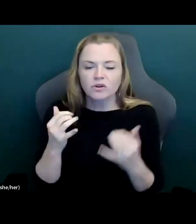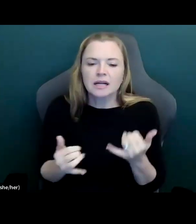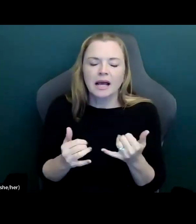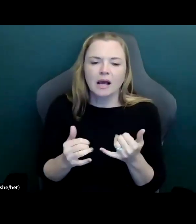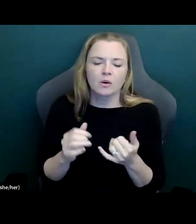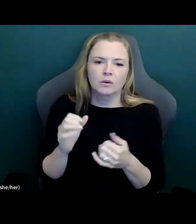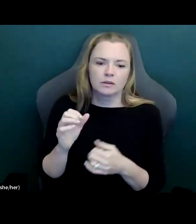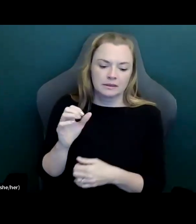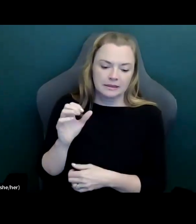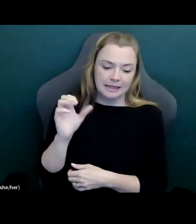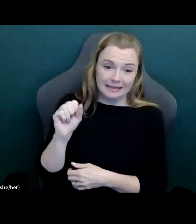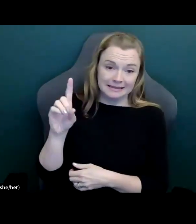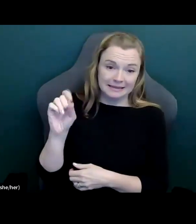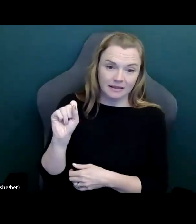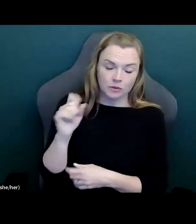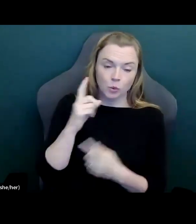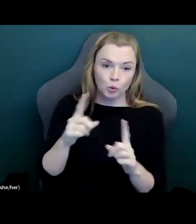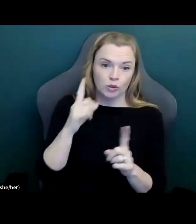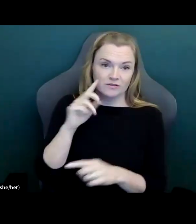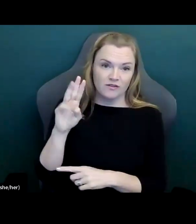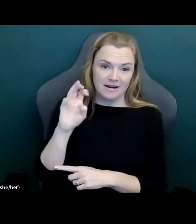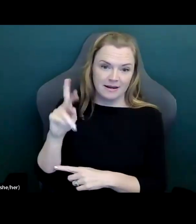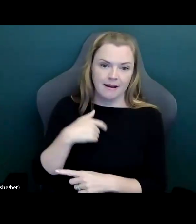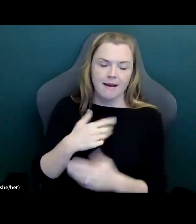for Nick, and I'm really grateful it's an option.